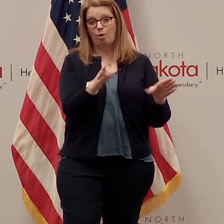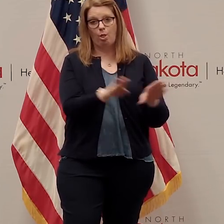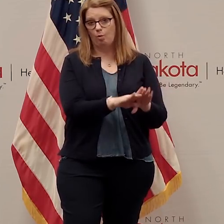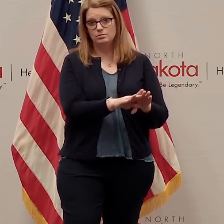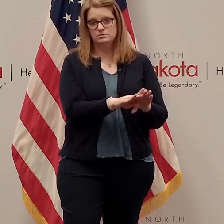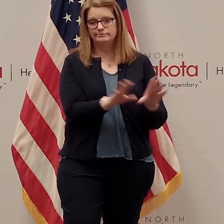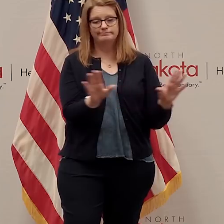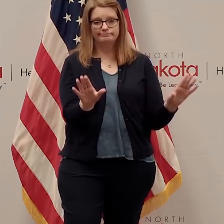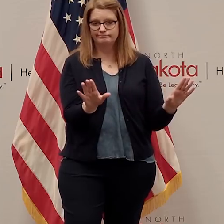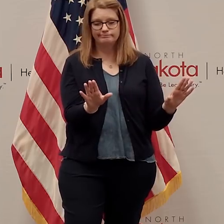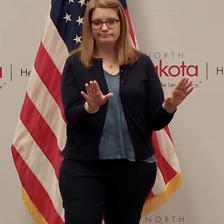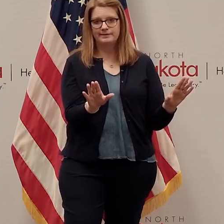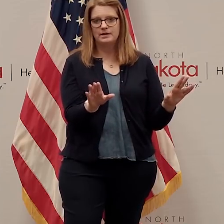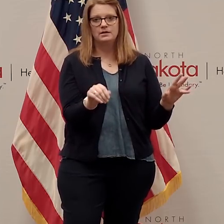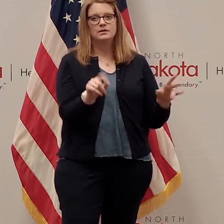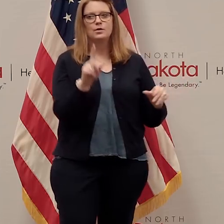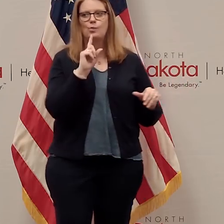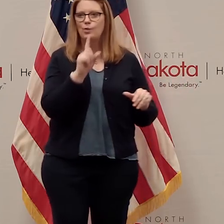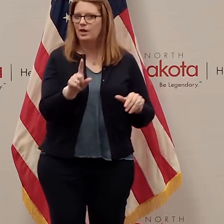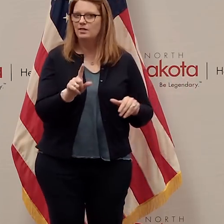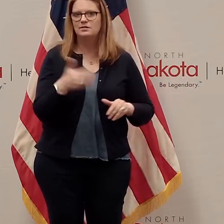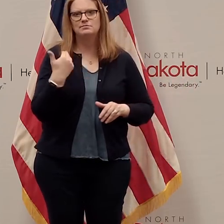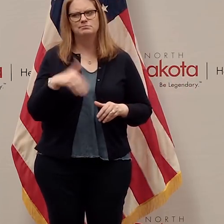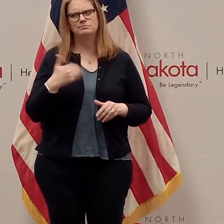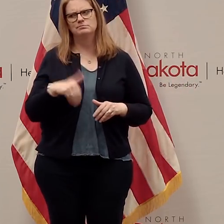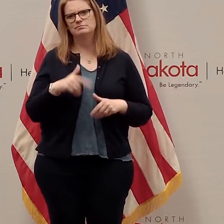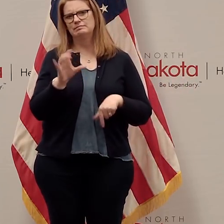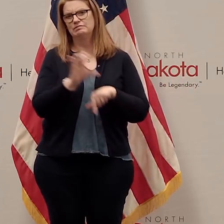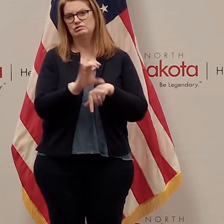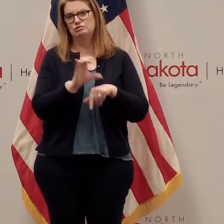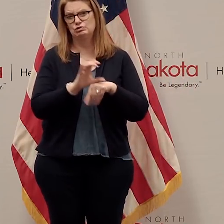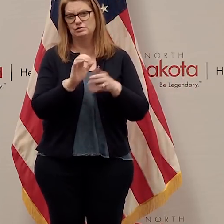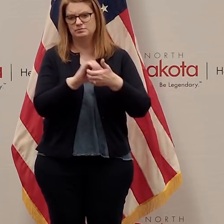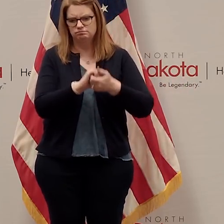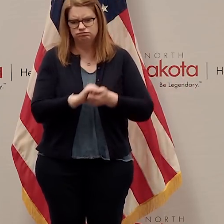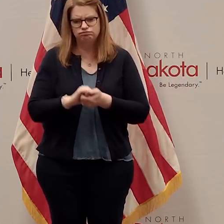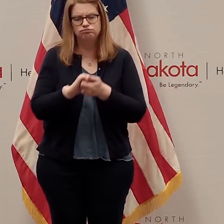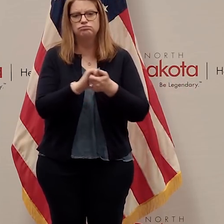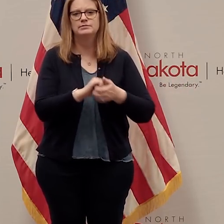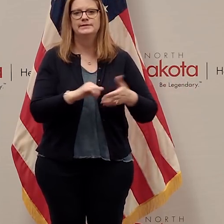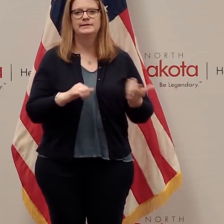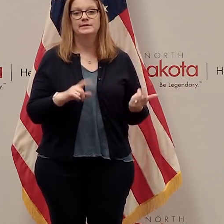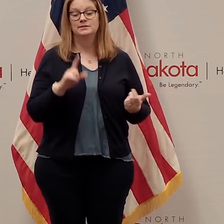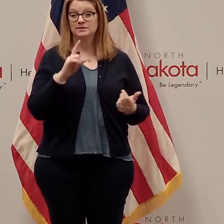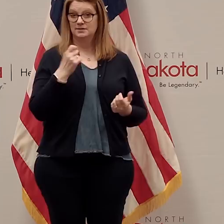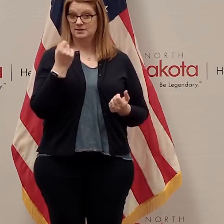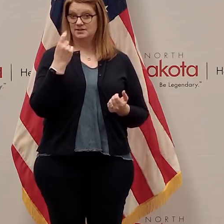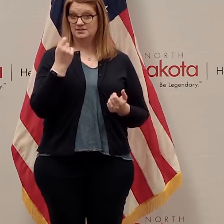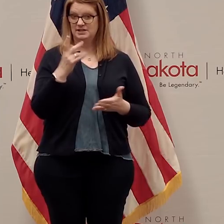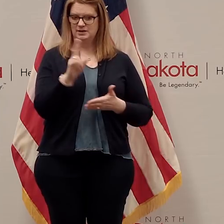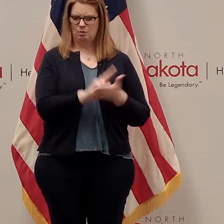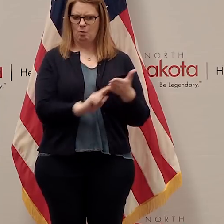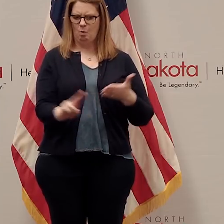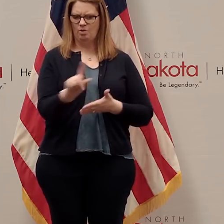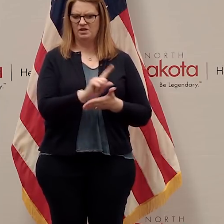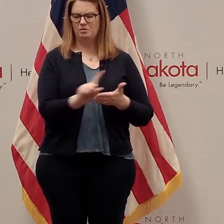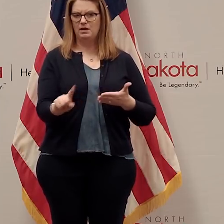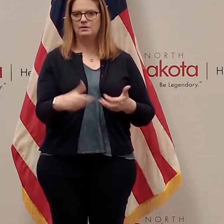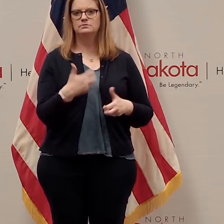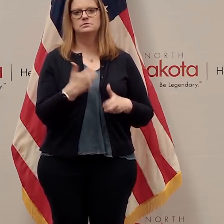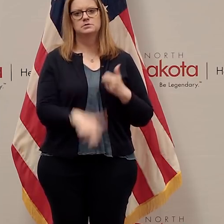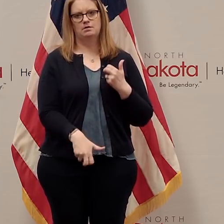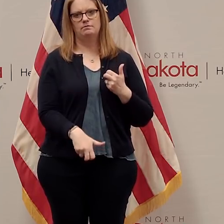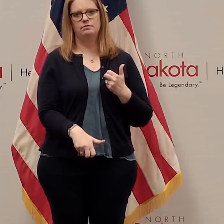orders. We had great collaboration, particularly during, very tough, during Holy Week. This is a time when you've